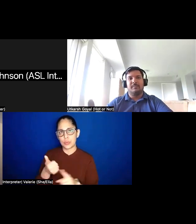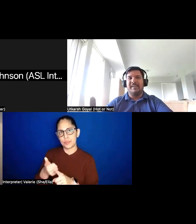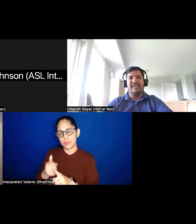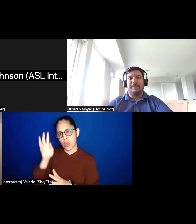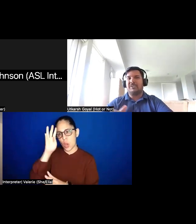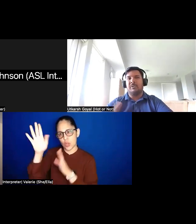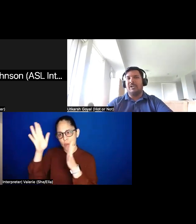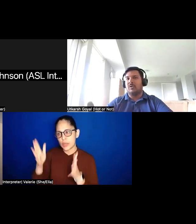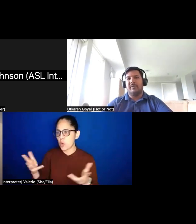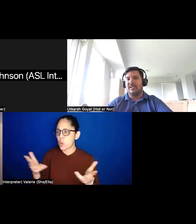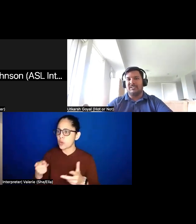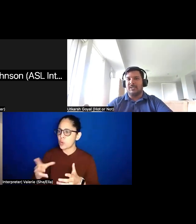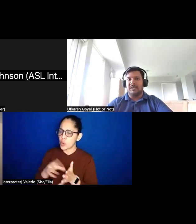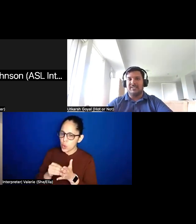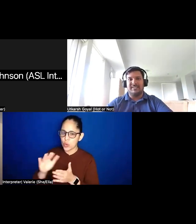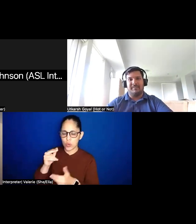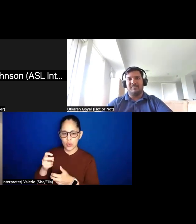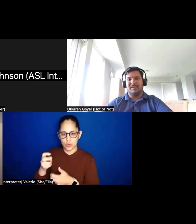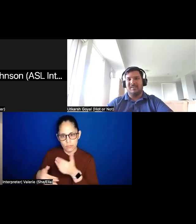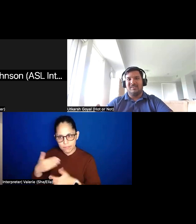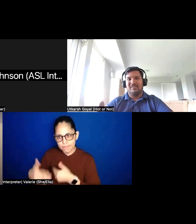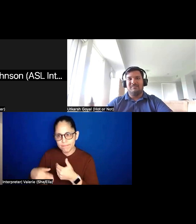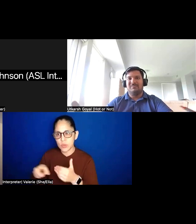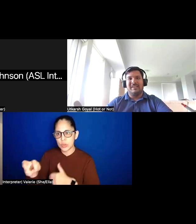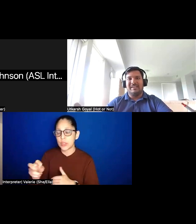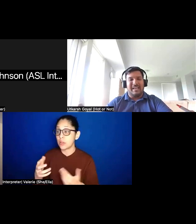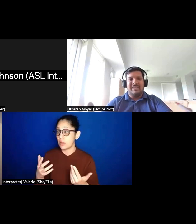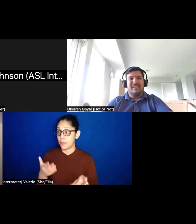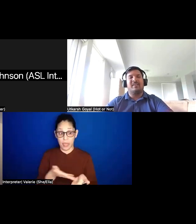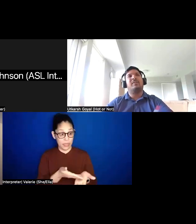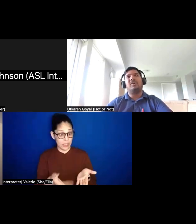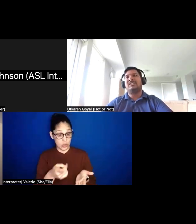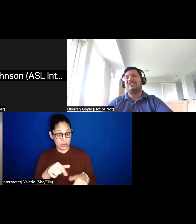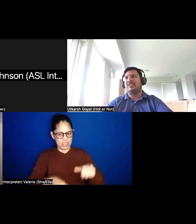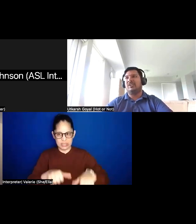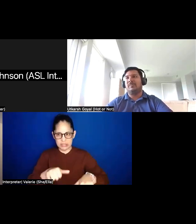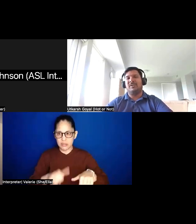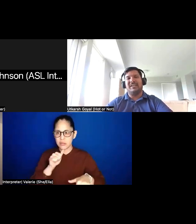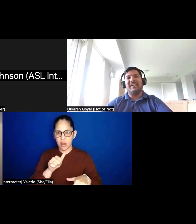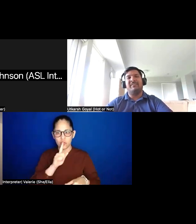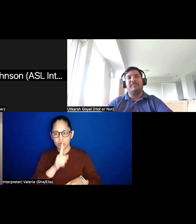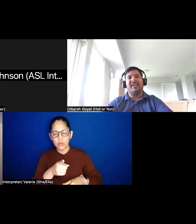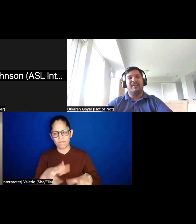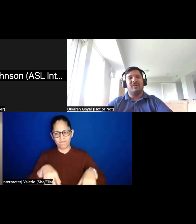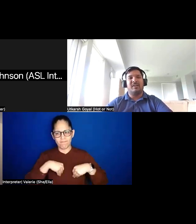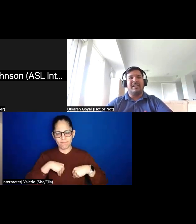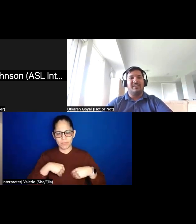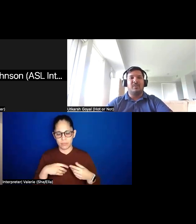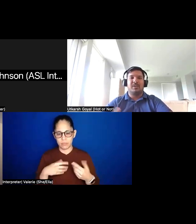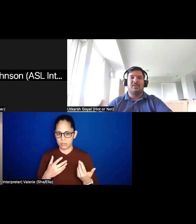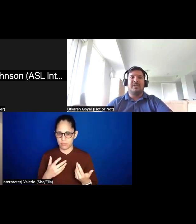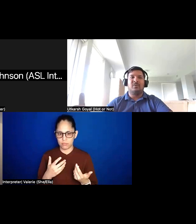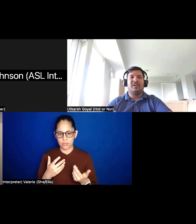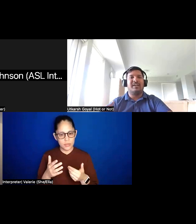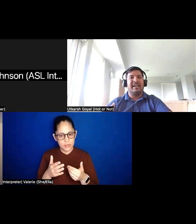one, being absolutely okay with uncertainties. I mean, anywhere, not just with the entrepreneurs, right? Everybody or